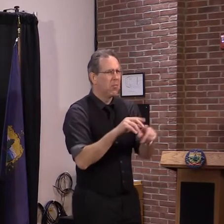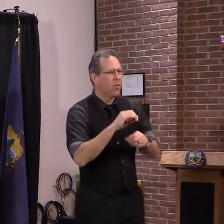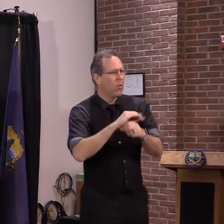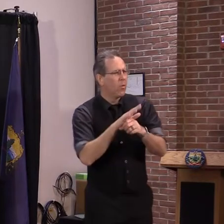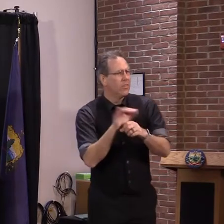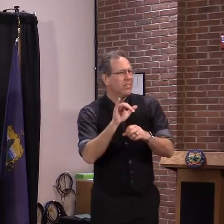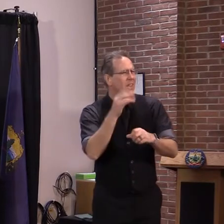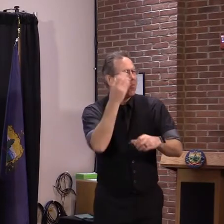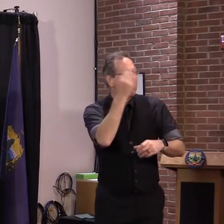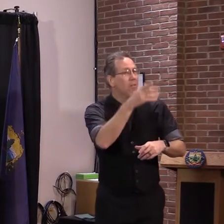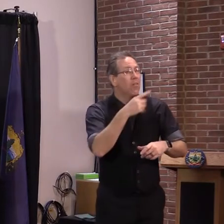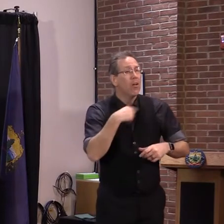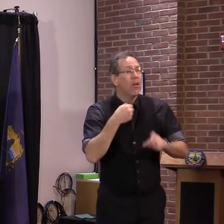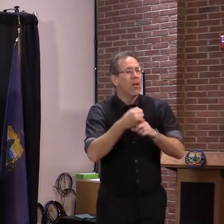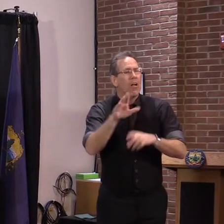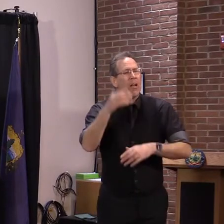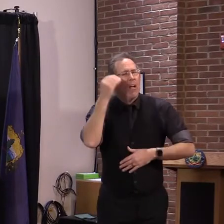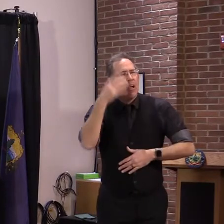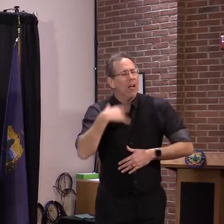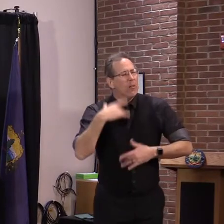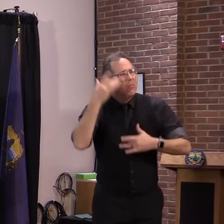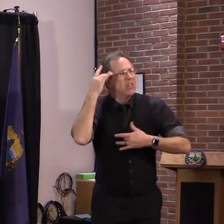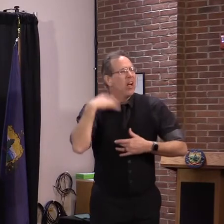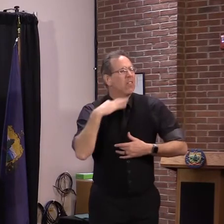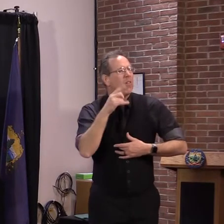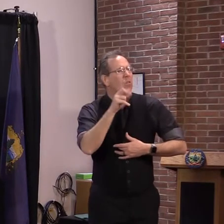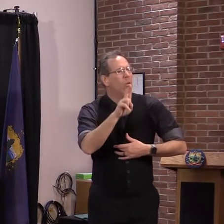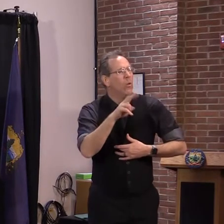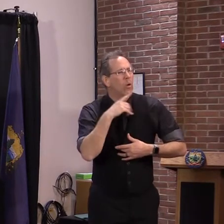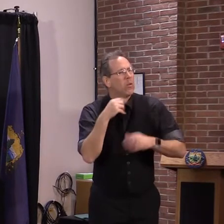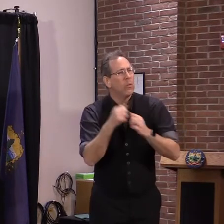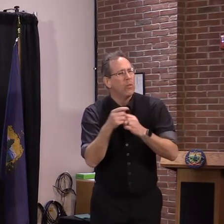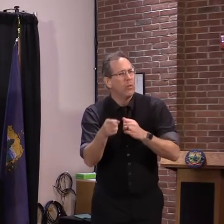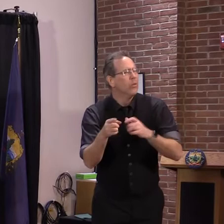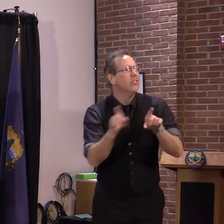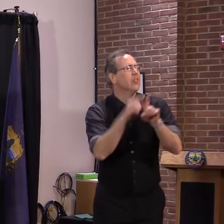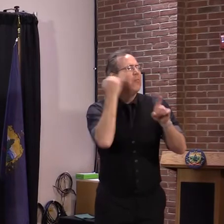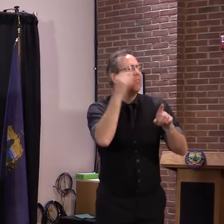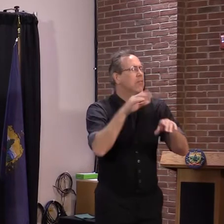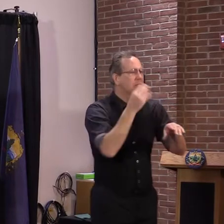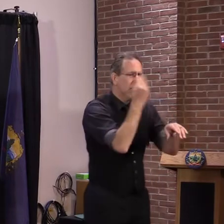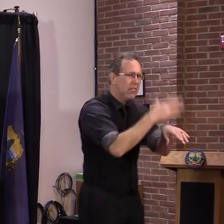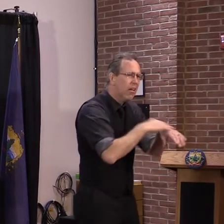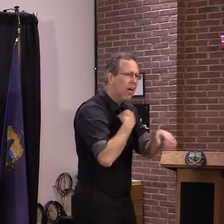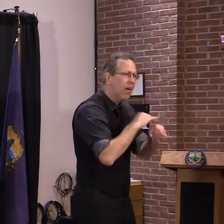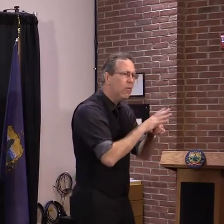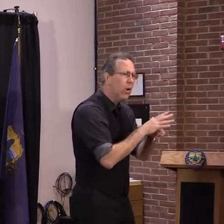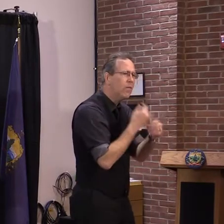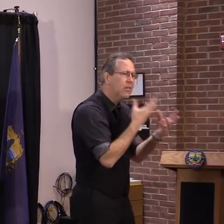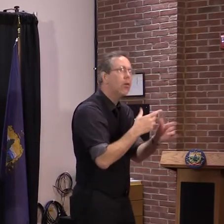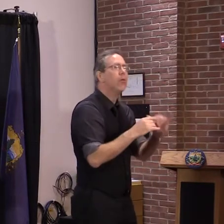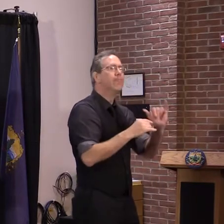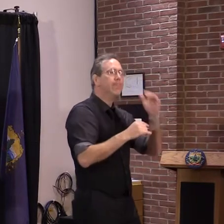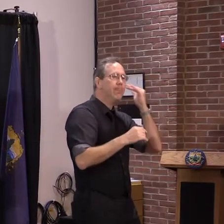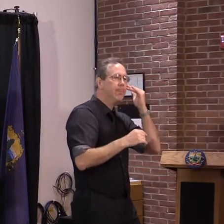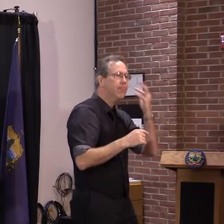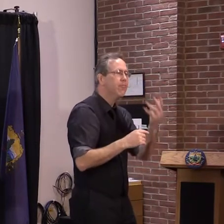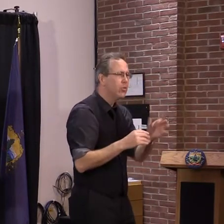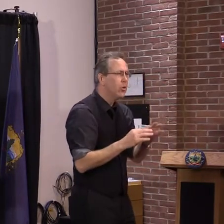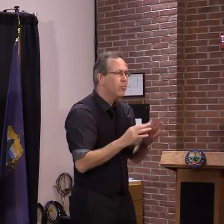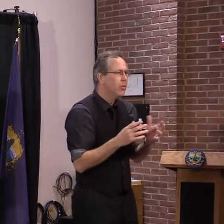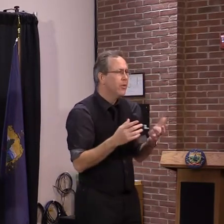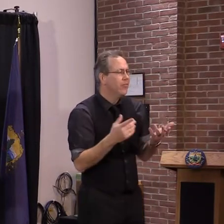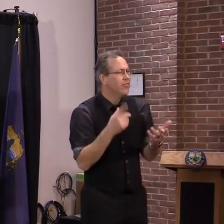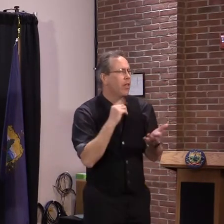Mostly, yeah. So to